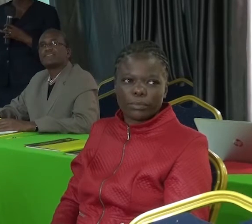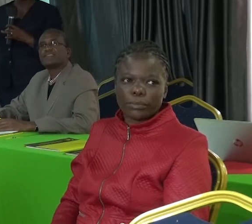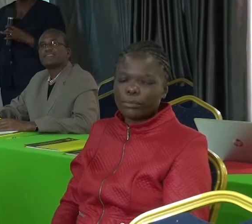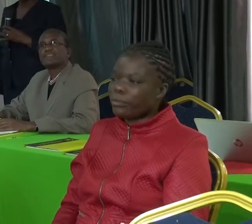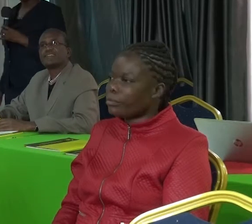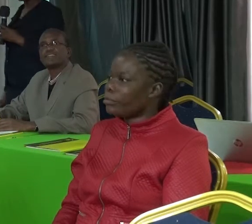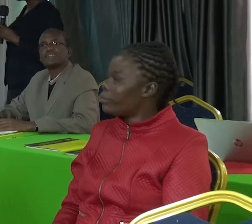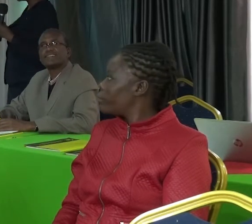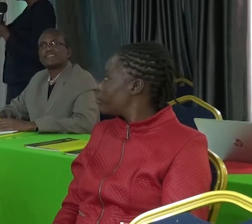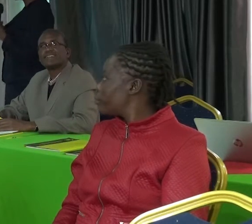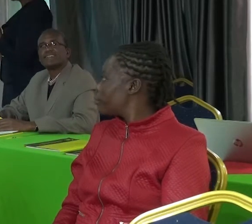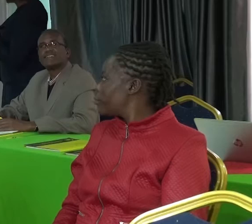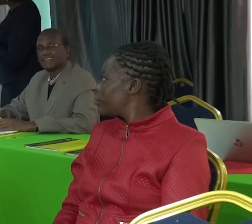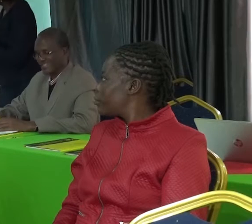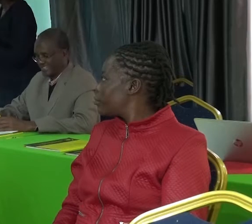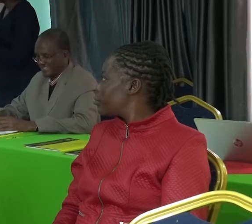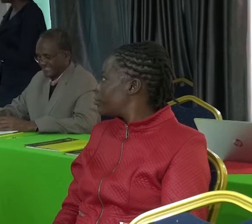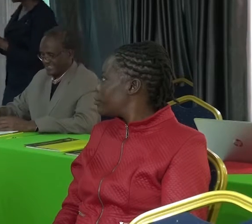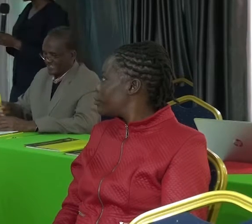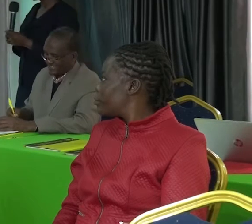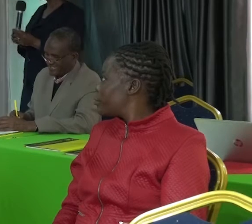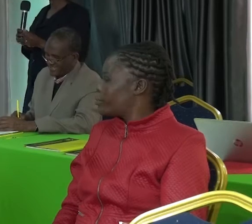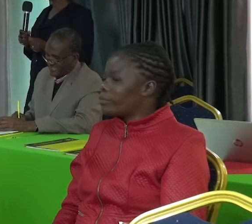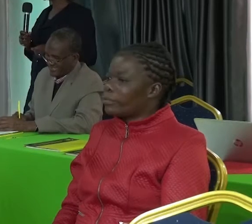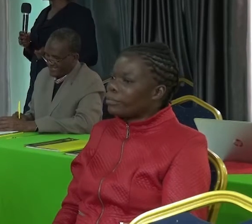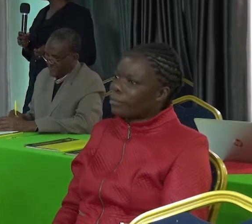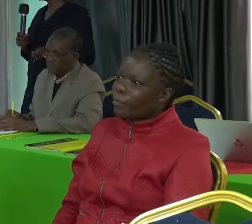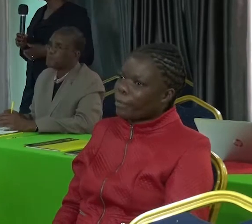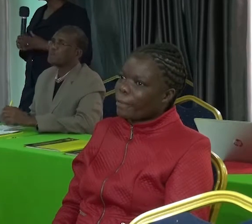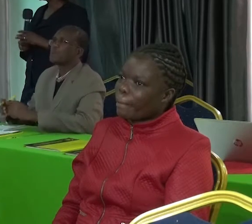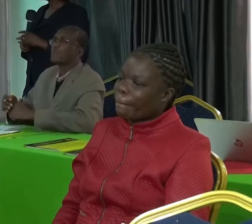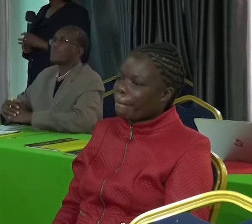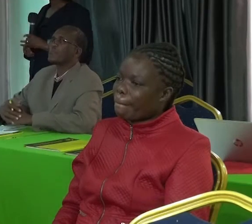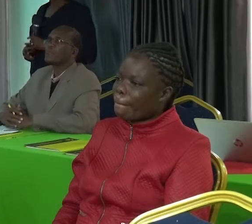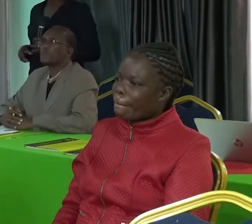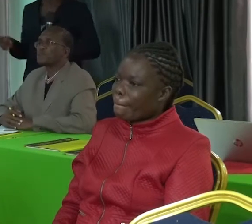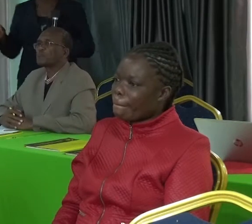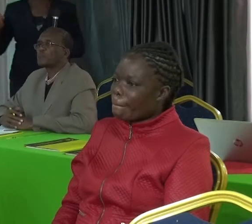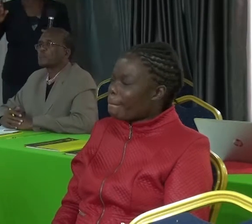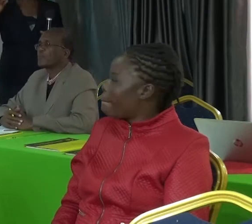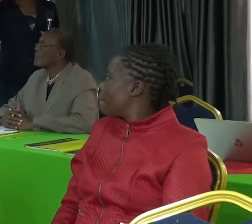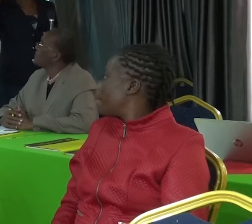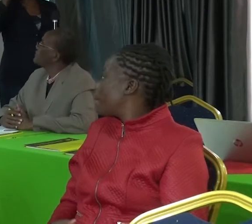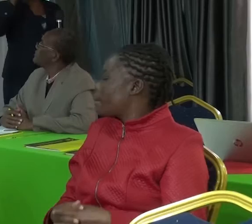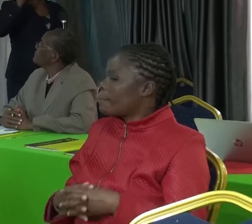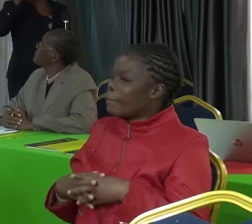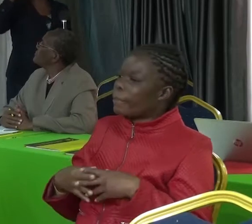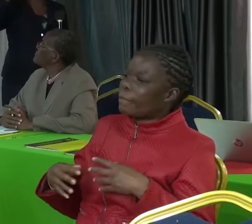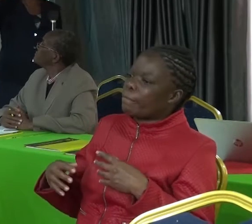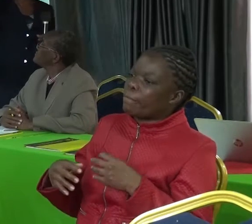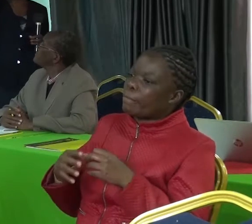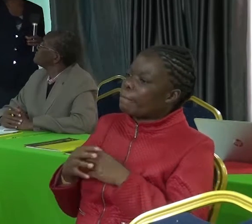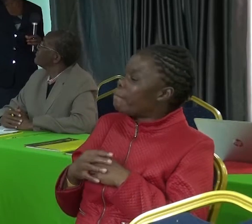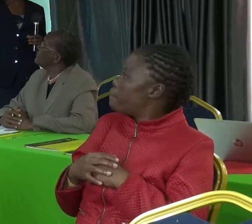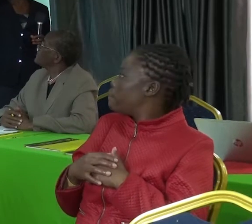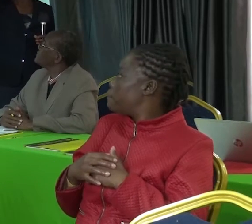Not even check. Sorry, Felix. Supports for school-based teacher development. What type of, so if you want teachers to do